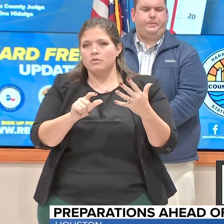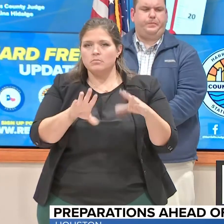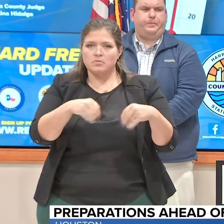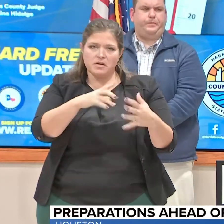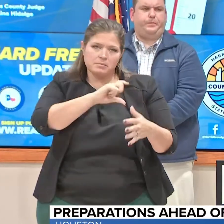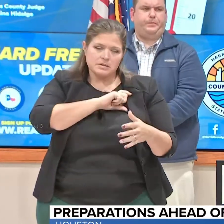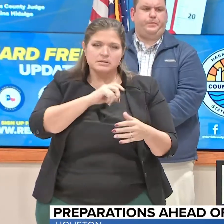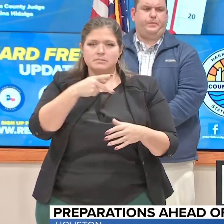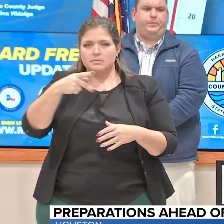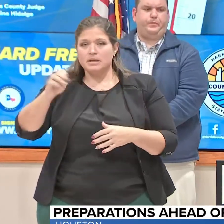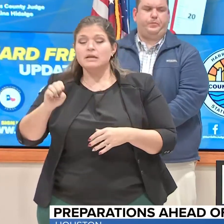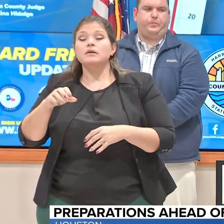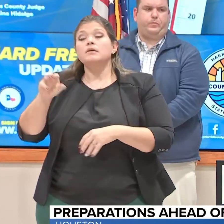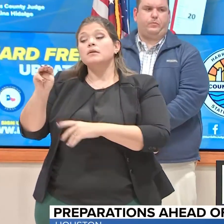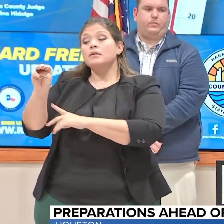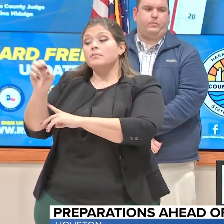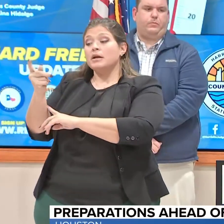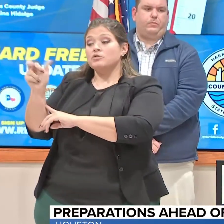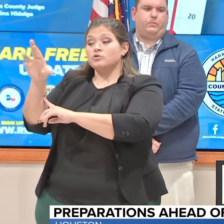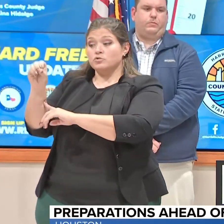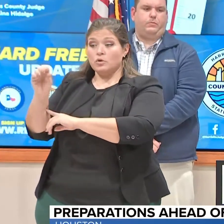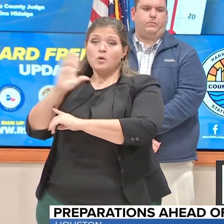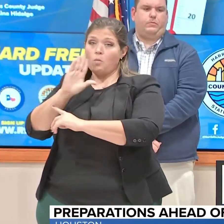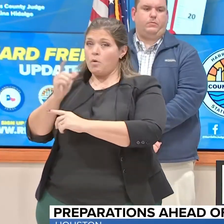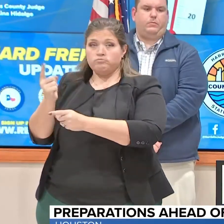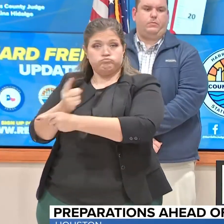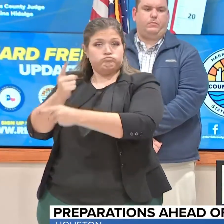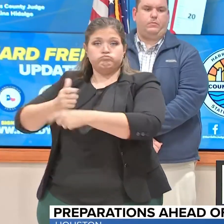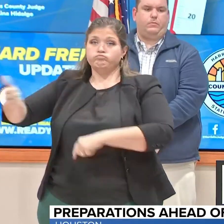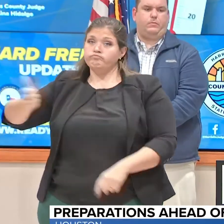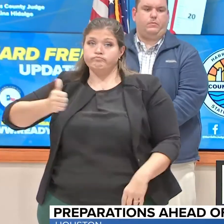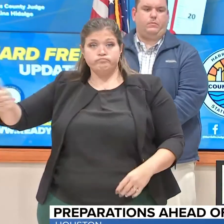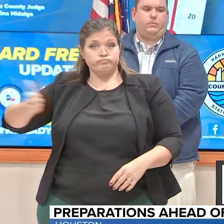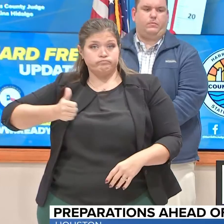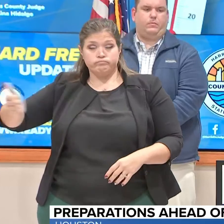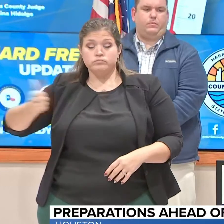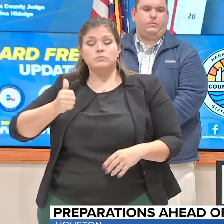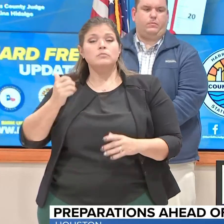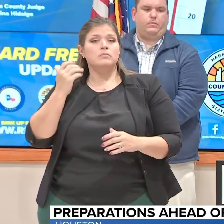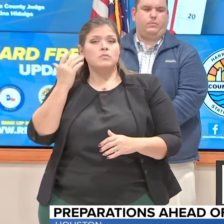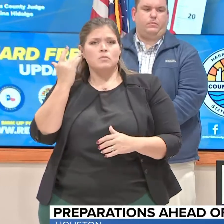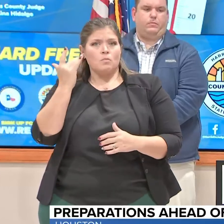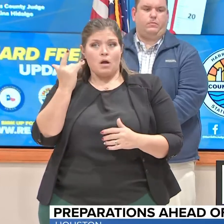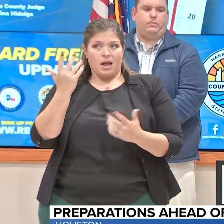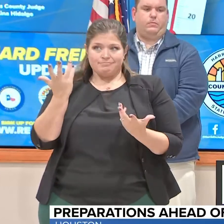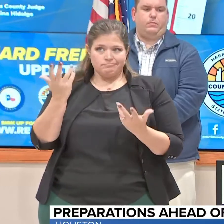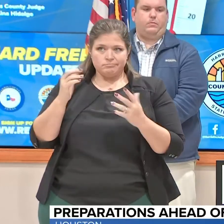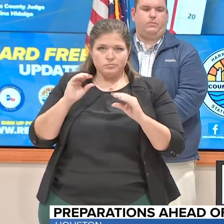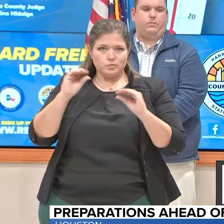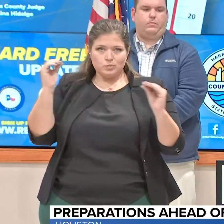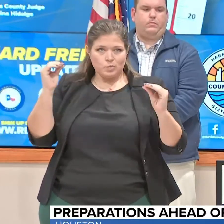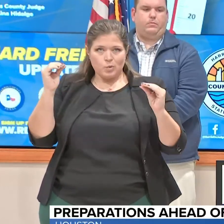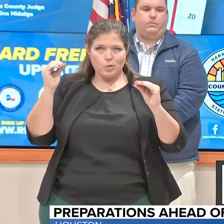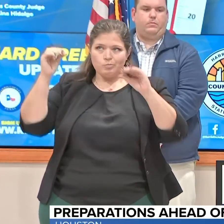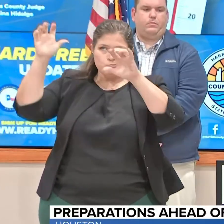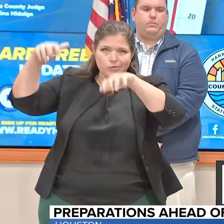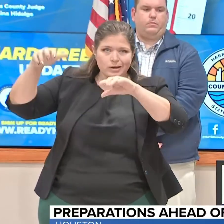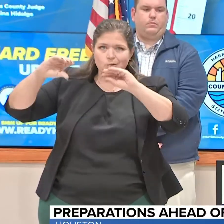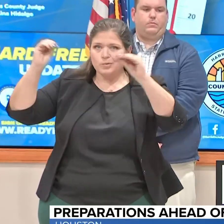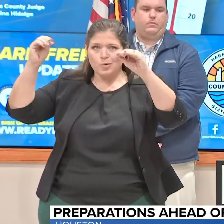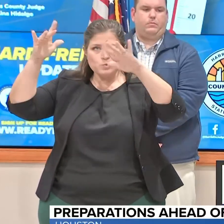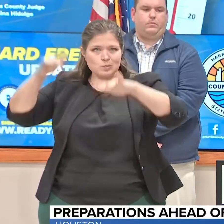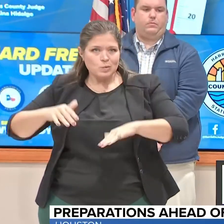Now, Metro will continue to operate their regular schedule because we're not expecting any problems with precipitation on